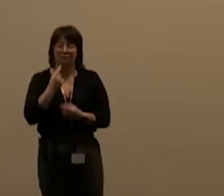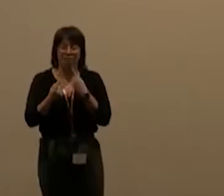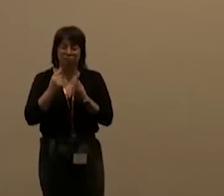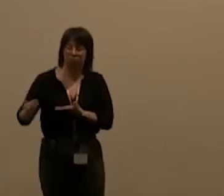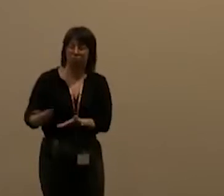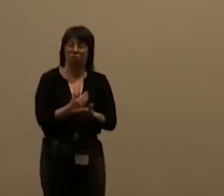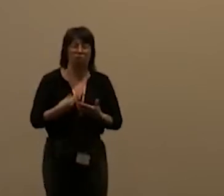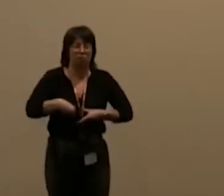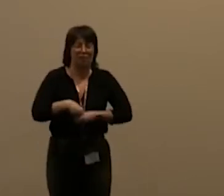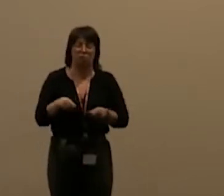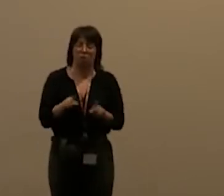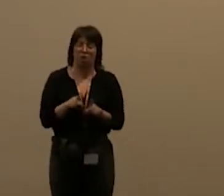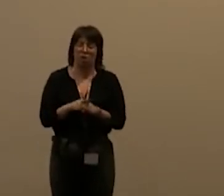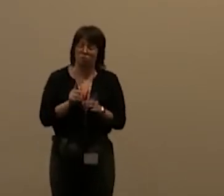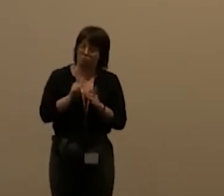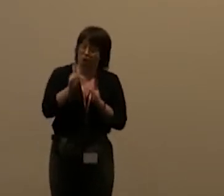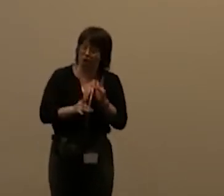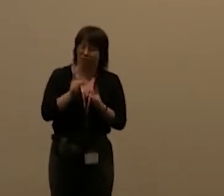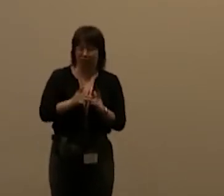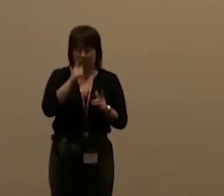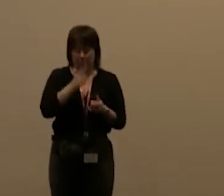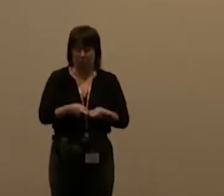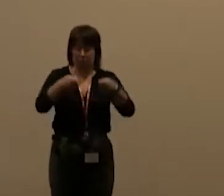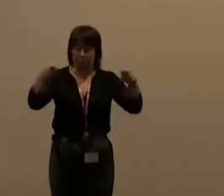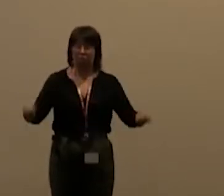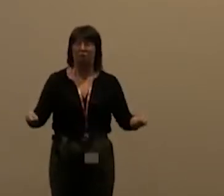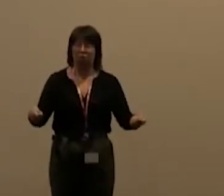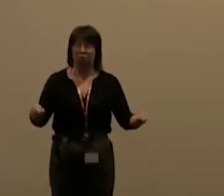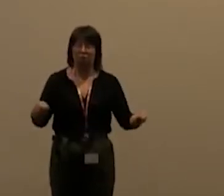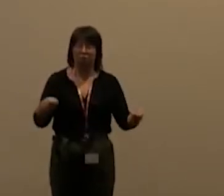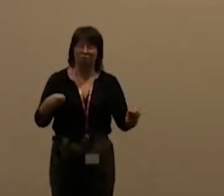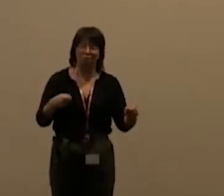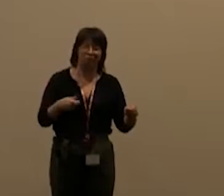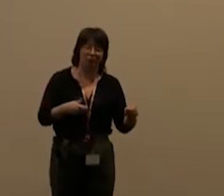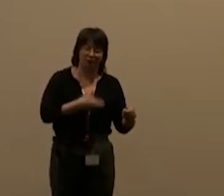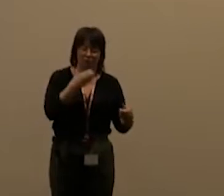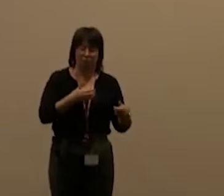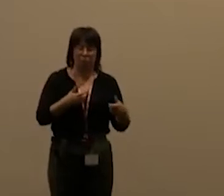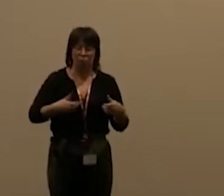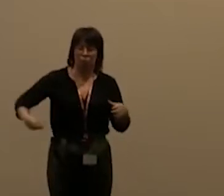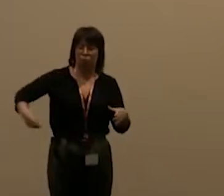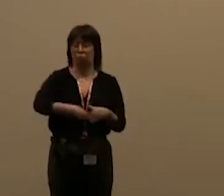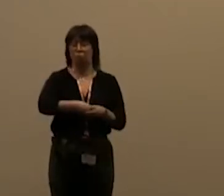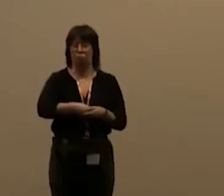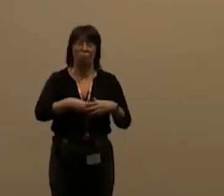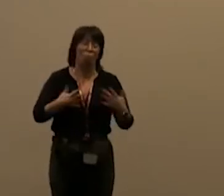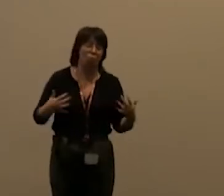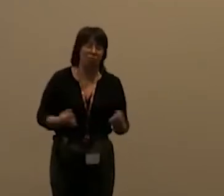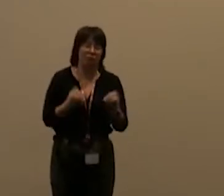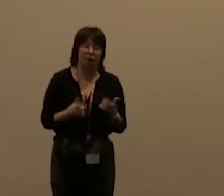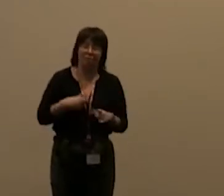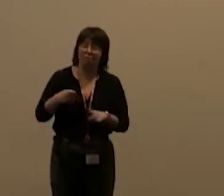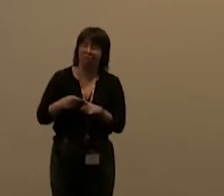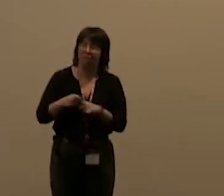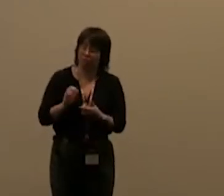Teams. Your web services can be messaging extensions. Your outgoing webhooks can be custom bots, and your Power Apps that you built